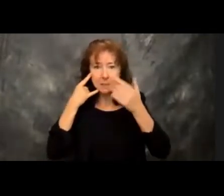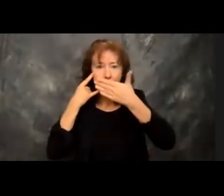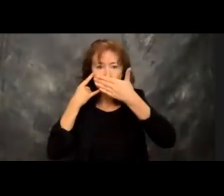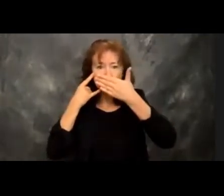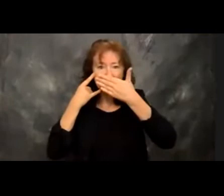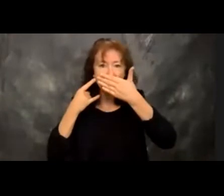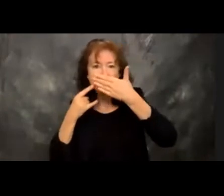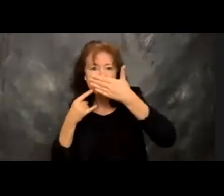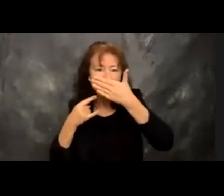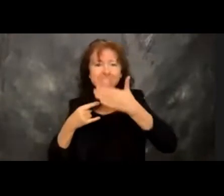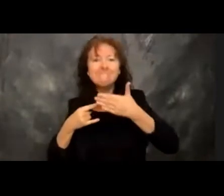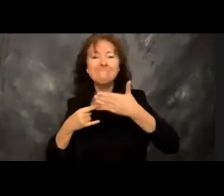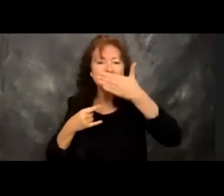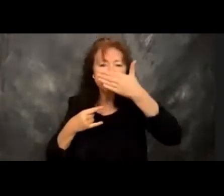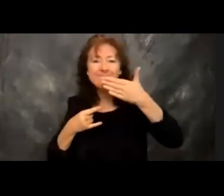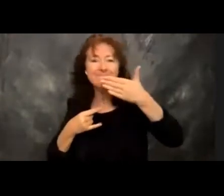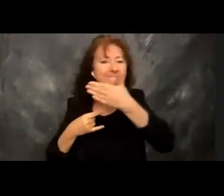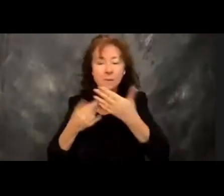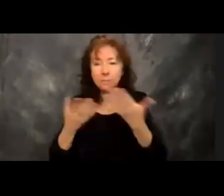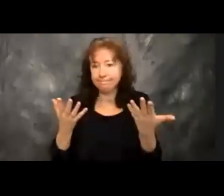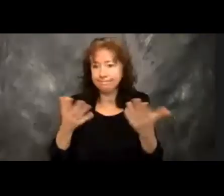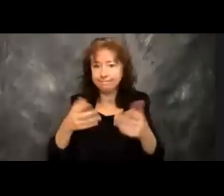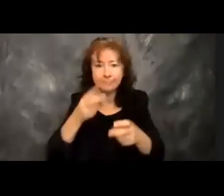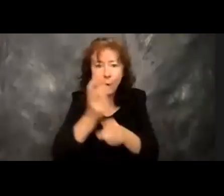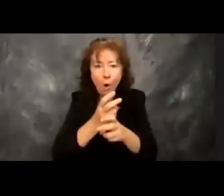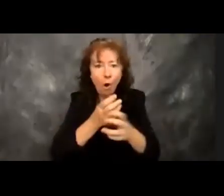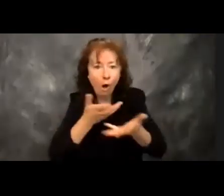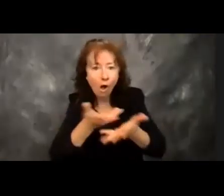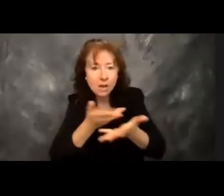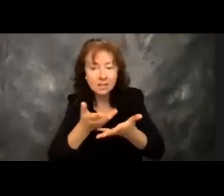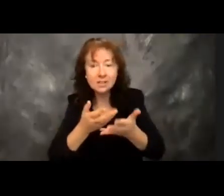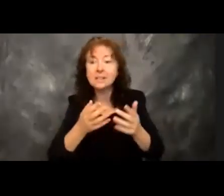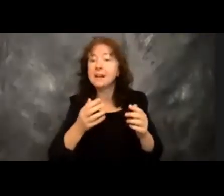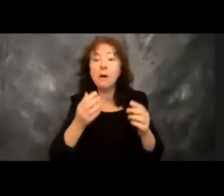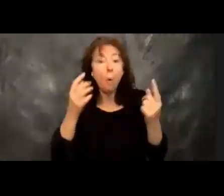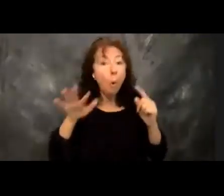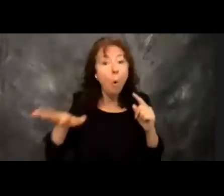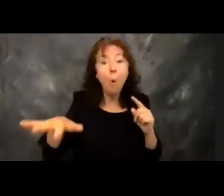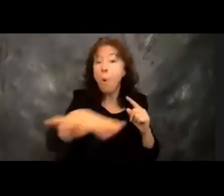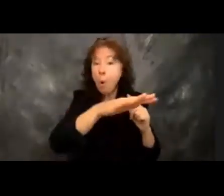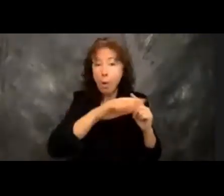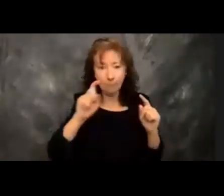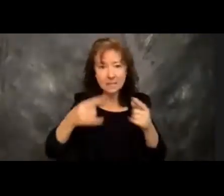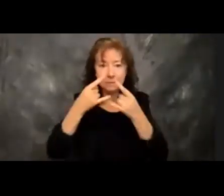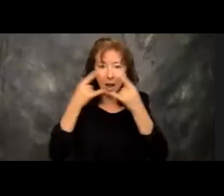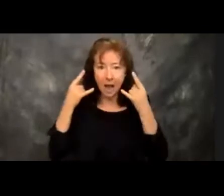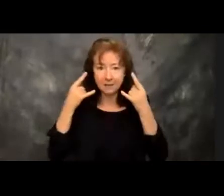who enter the polling stations and also the members of the election commission who